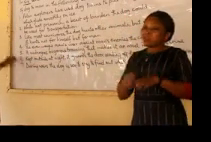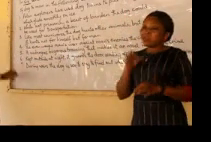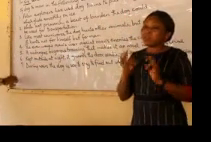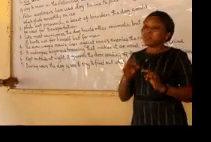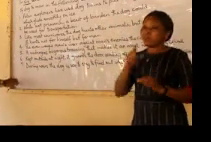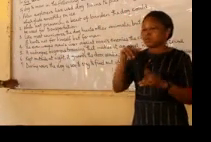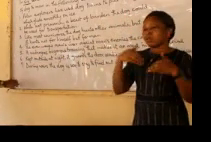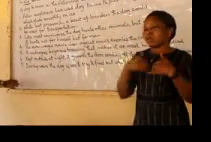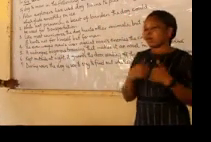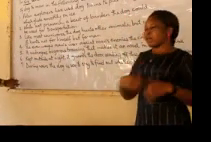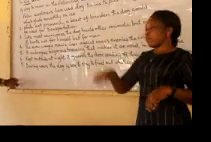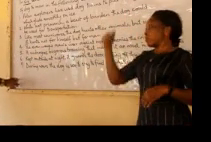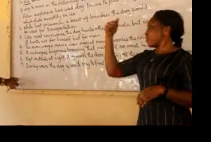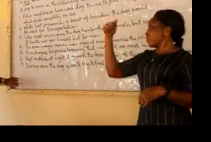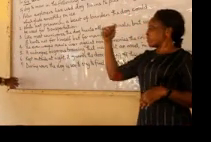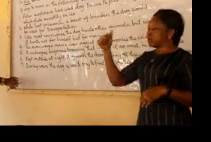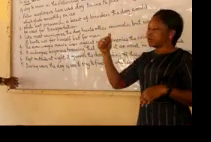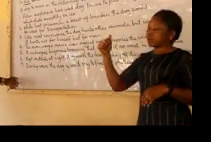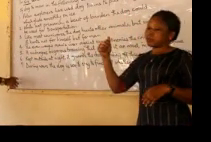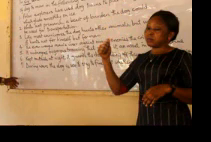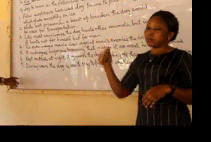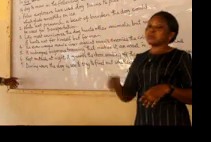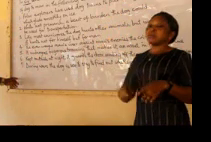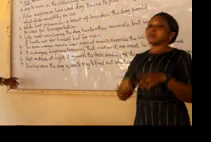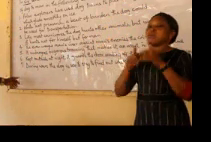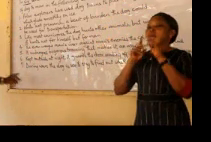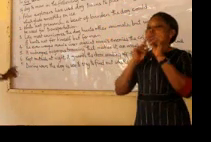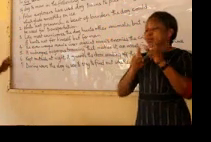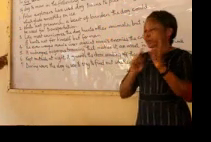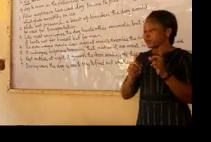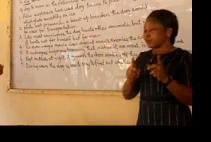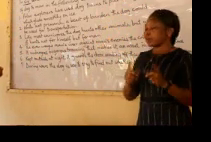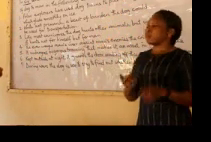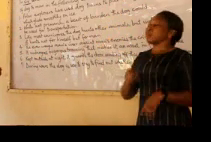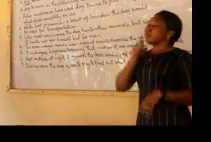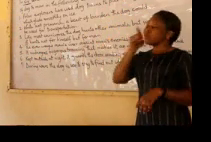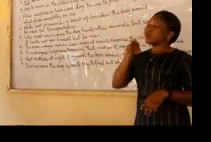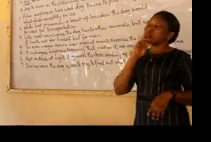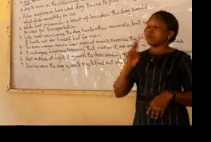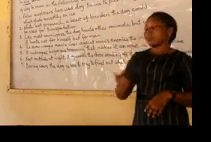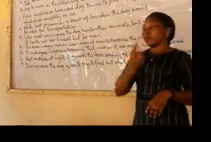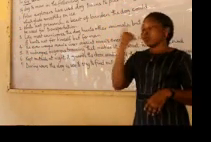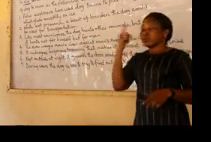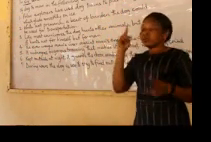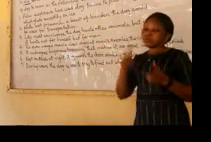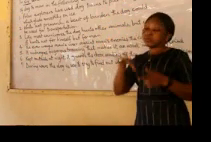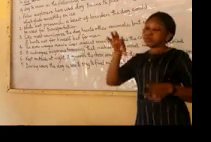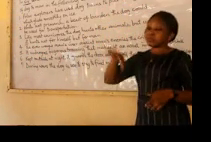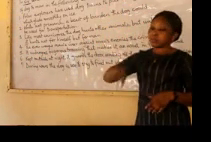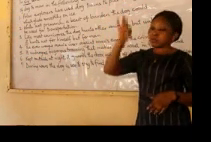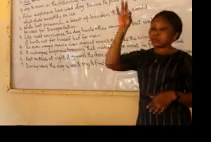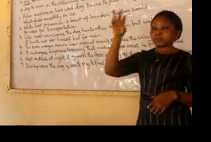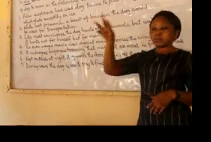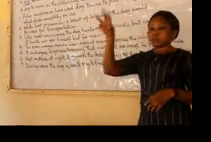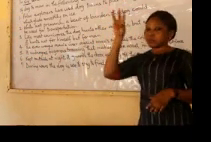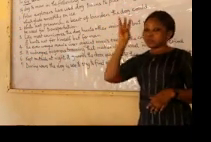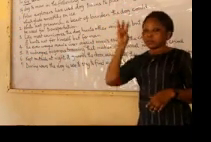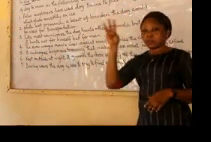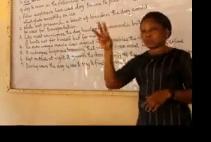have 10 answers, you are only to pick